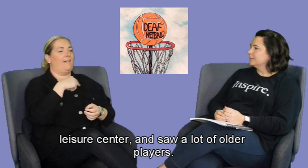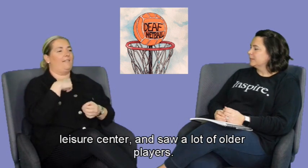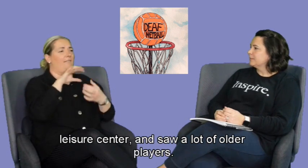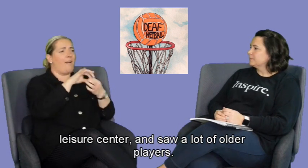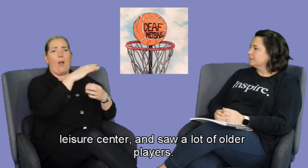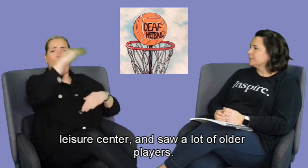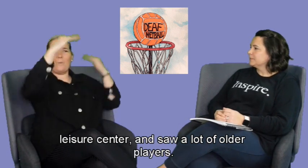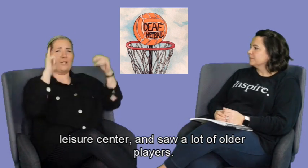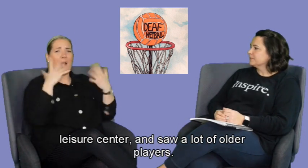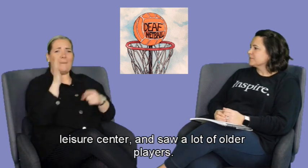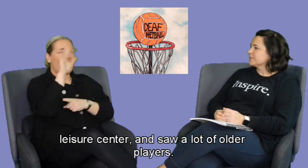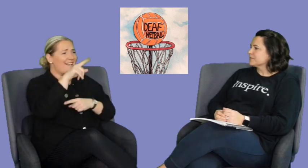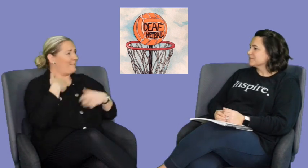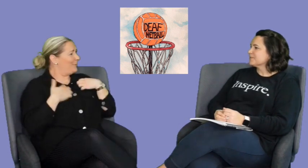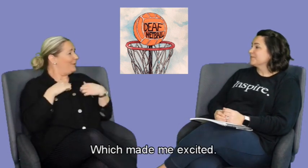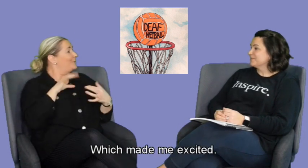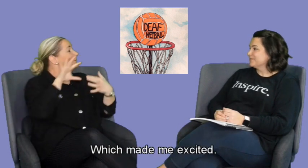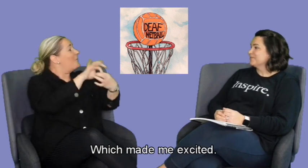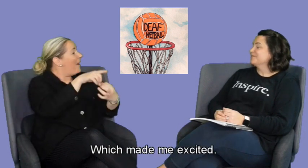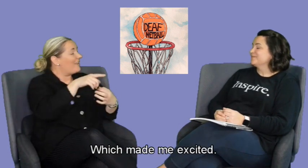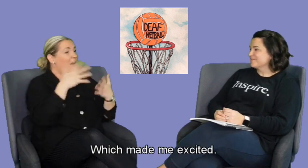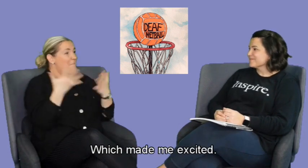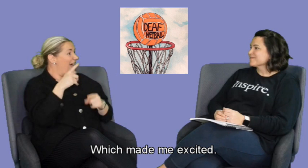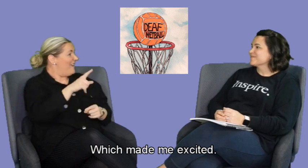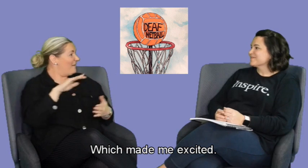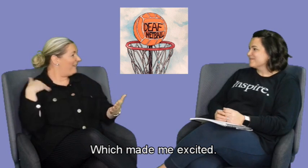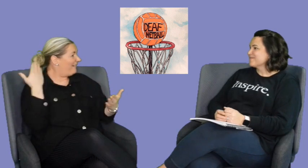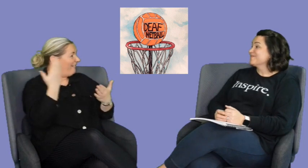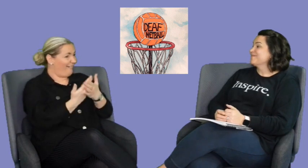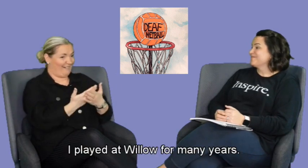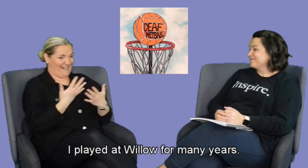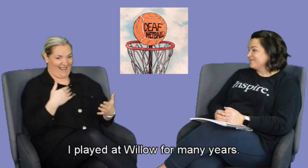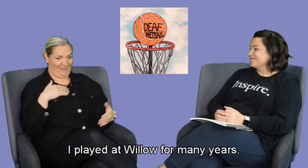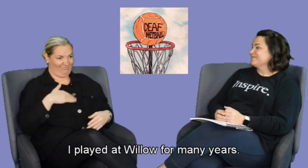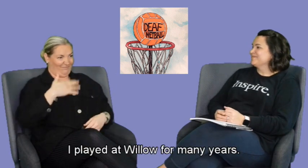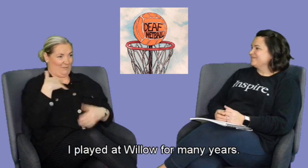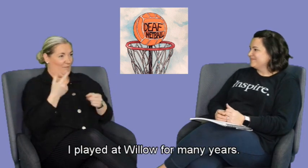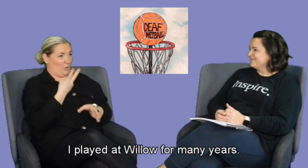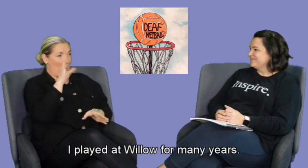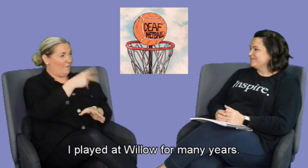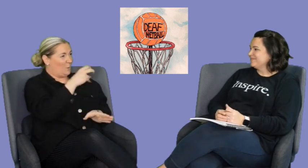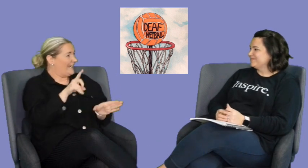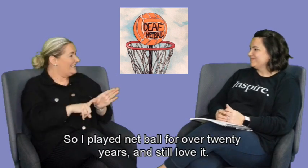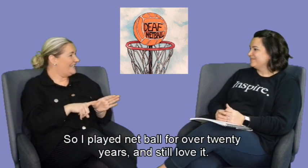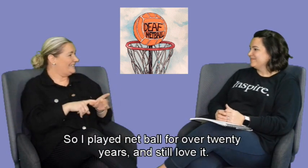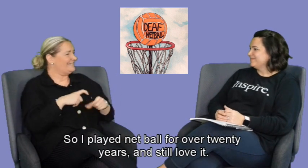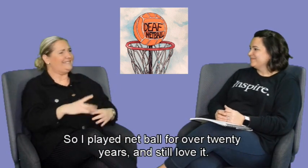and saw a lot of older players, which made me excited. I played at Willow for many years, so I've played netball for